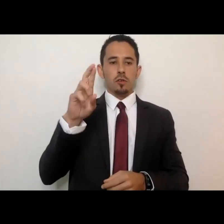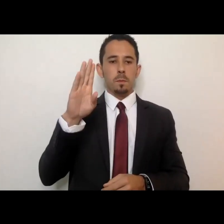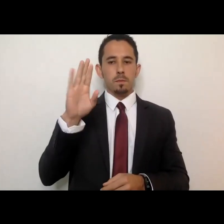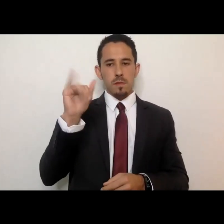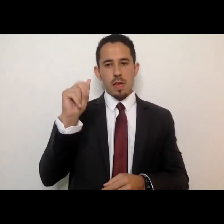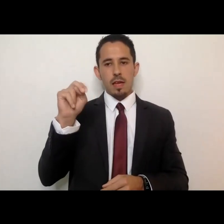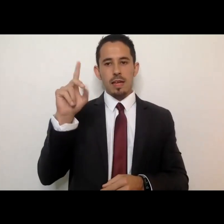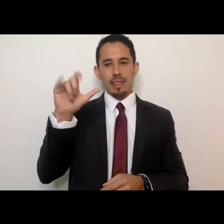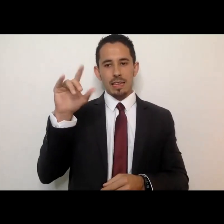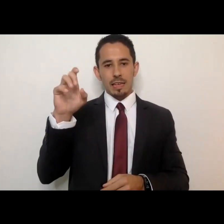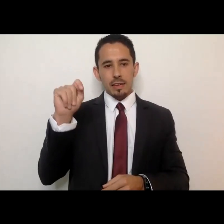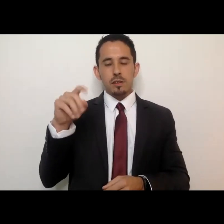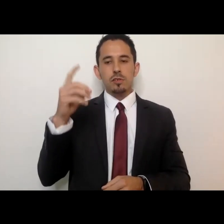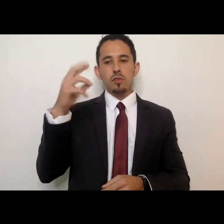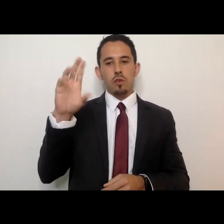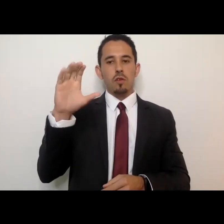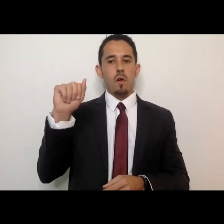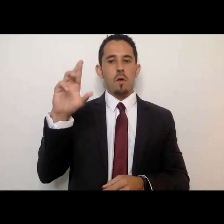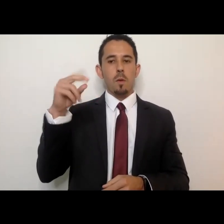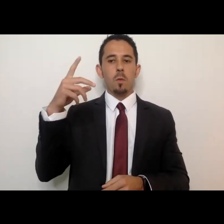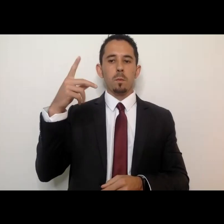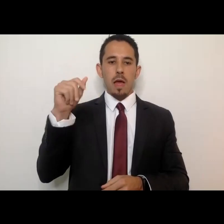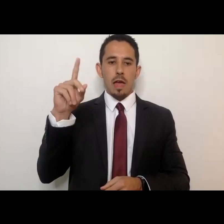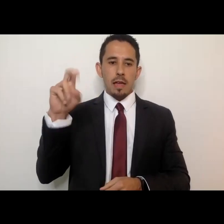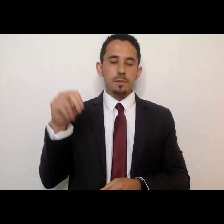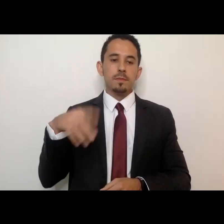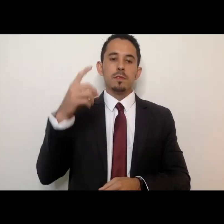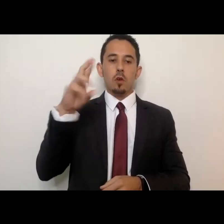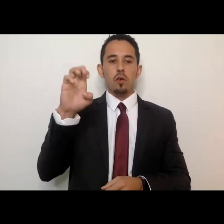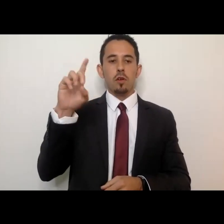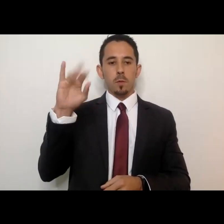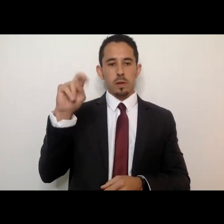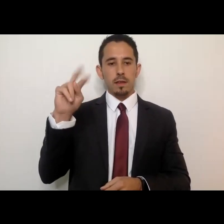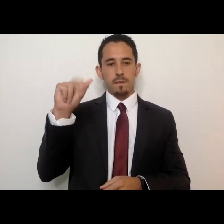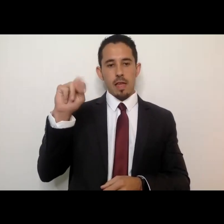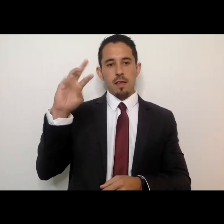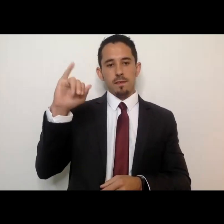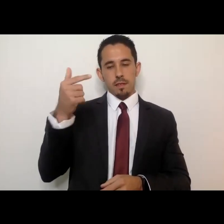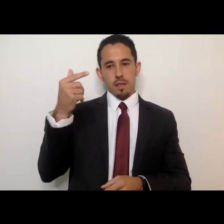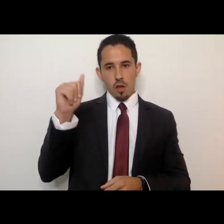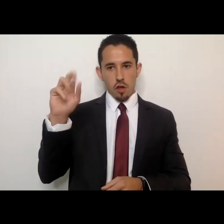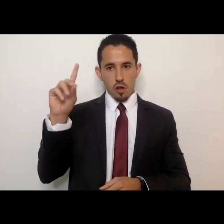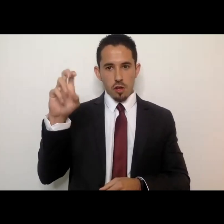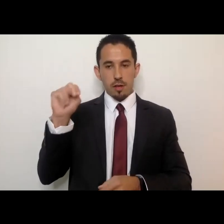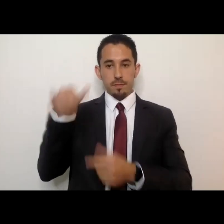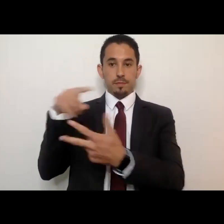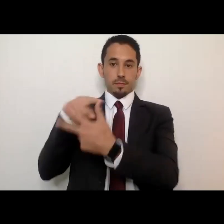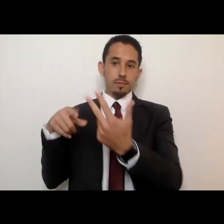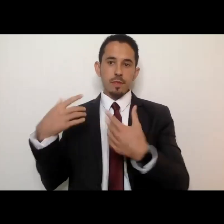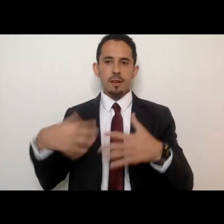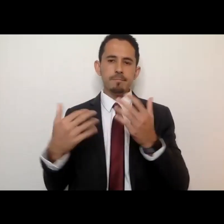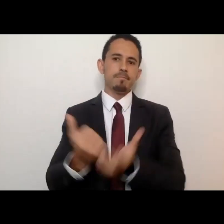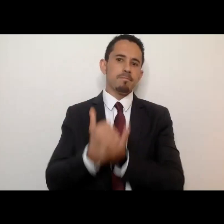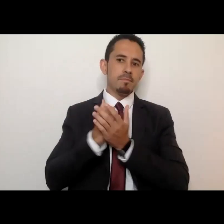And thank you so much to my committee members, Dr. Brian Ledette, Dr. Carol Patton, and Dr. Edwin Van